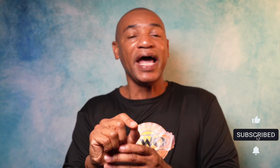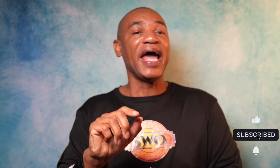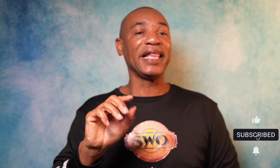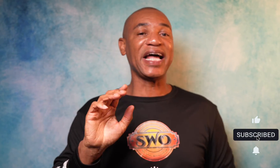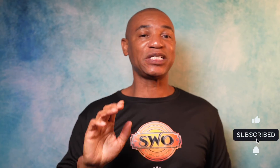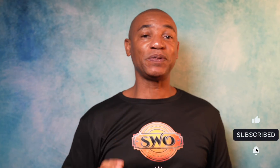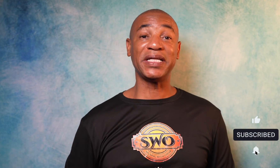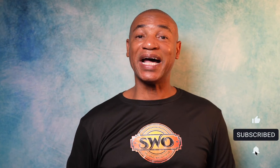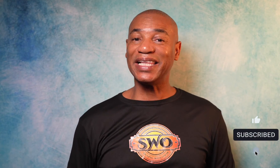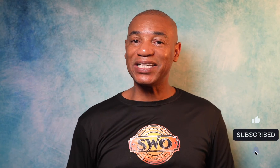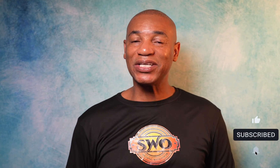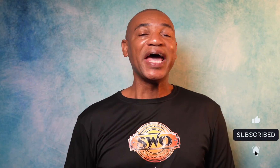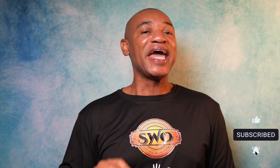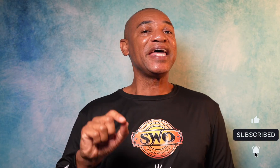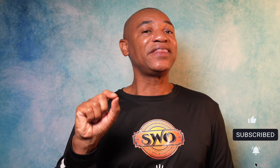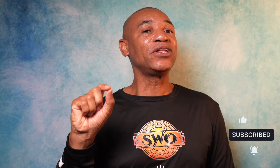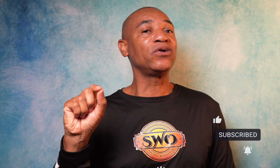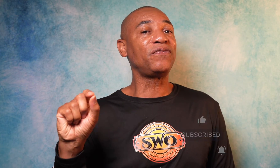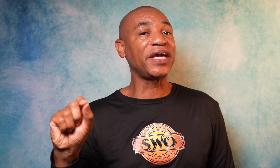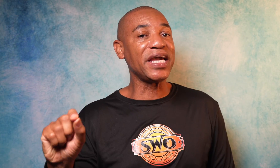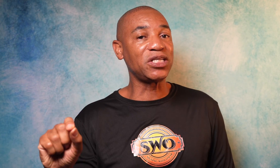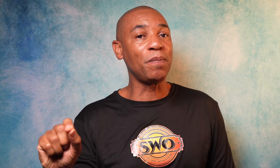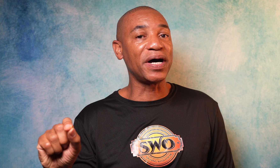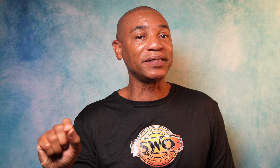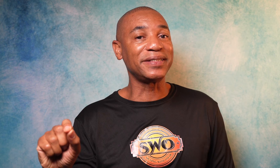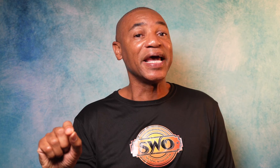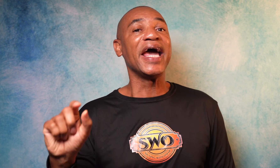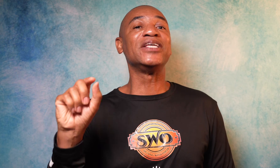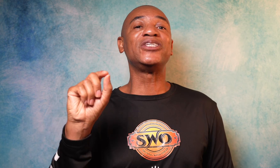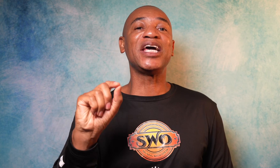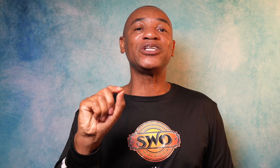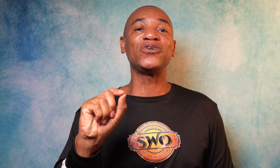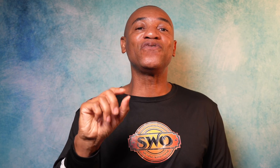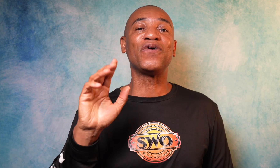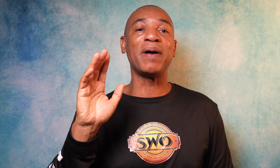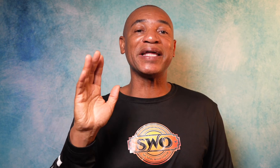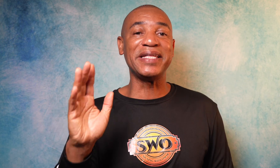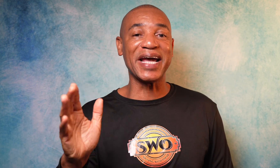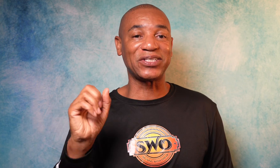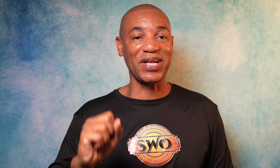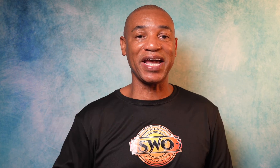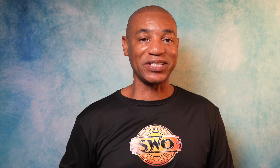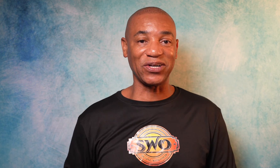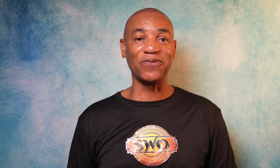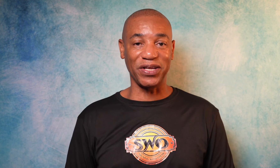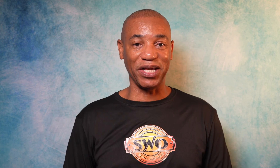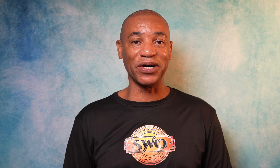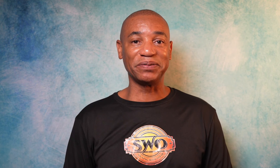And last but not least, hit the notification button and stay tuned for my next ASL video.